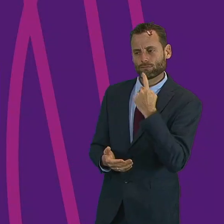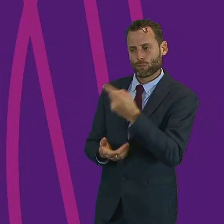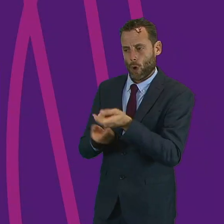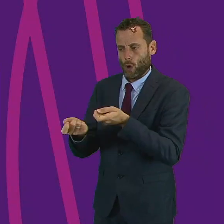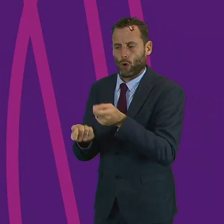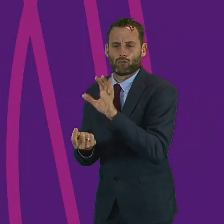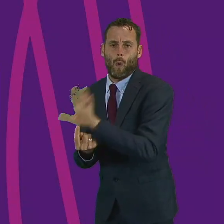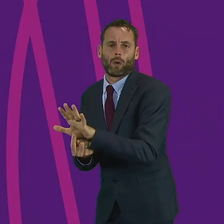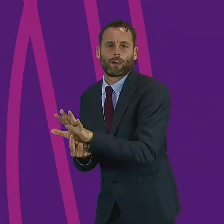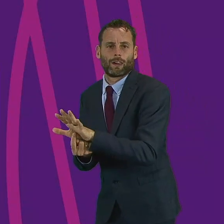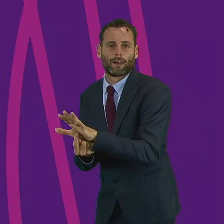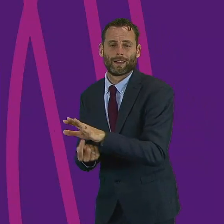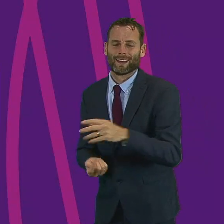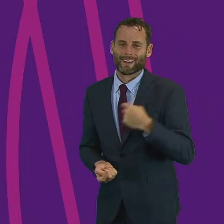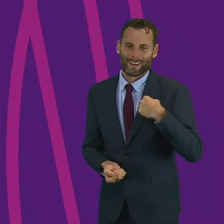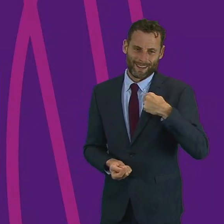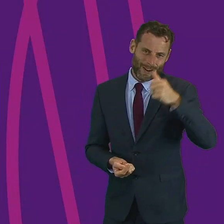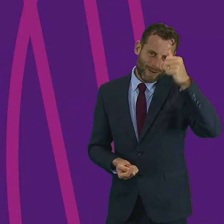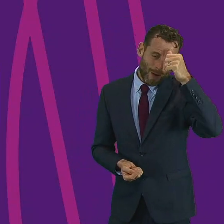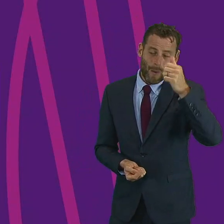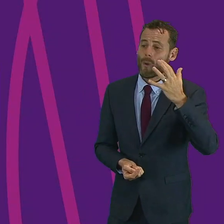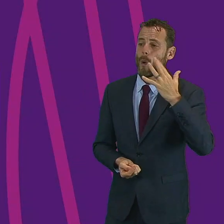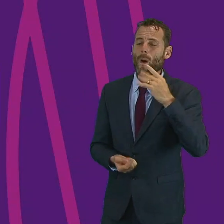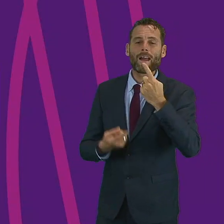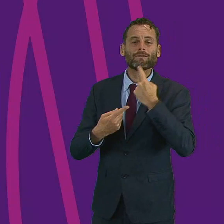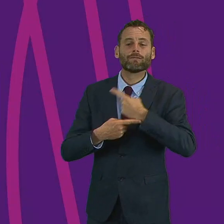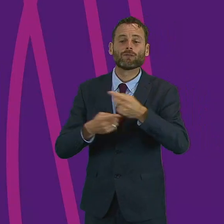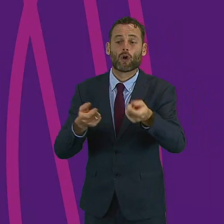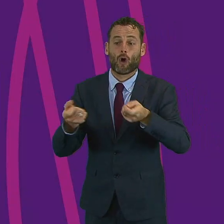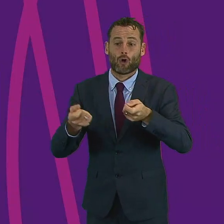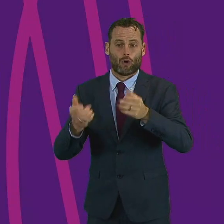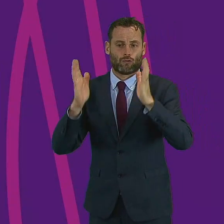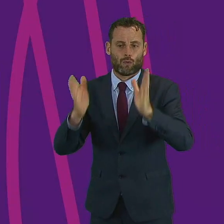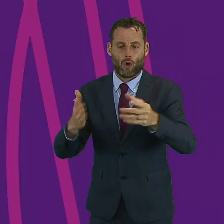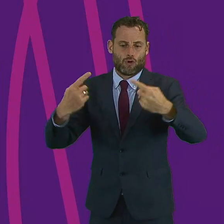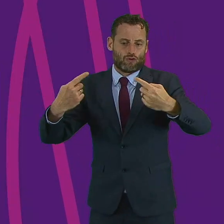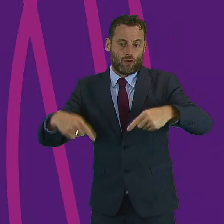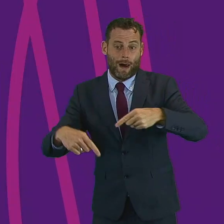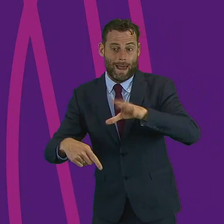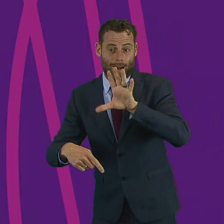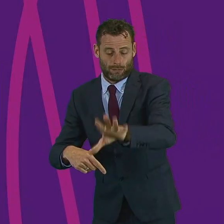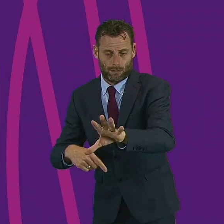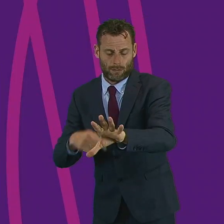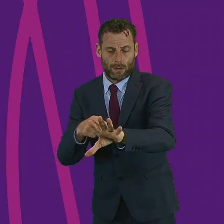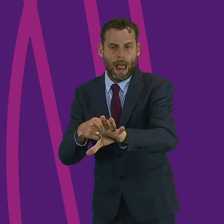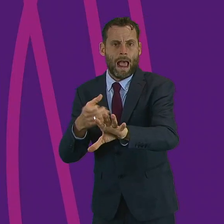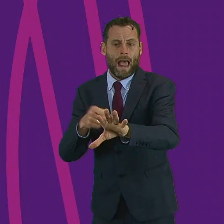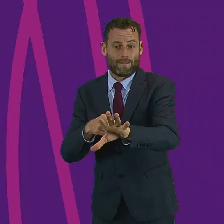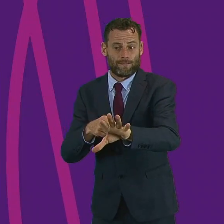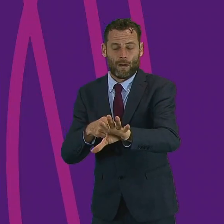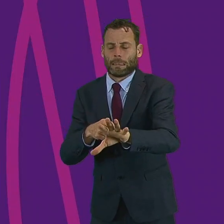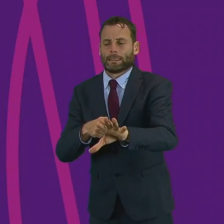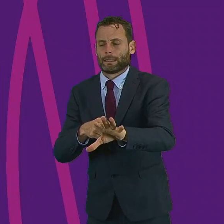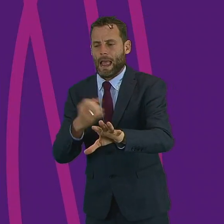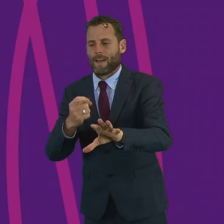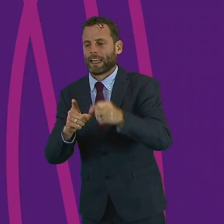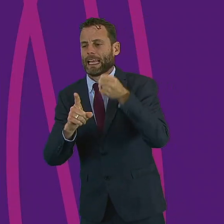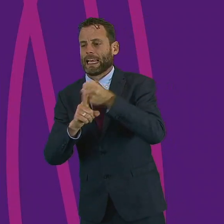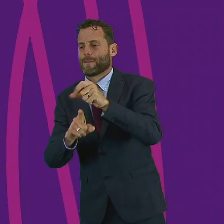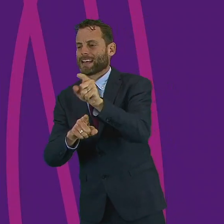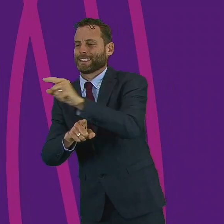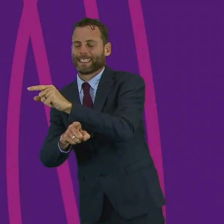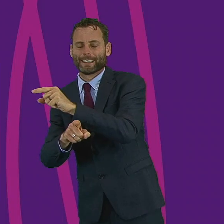discuss shooting exemptions. There is no specific exemption under the Scottish regulations for shooting. What there